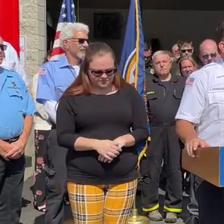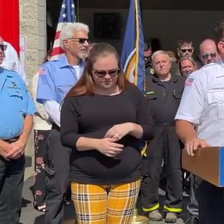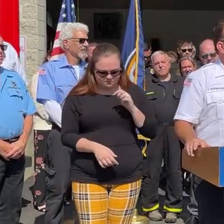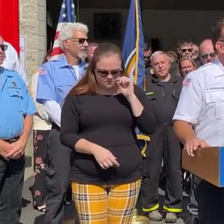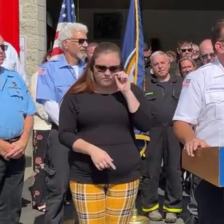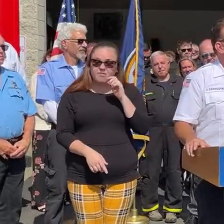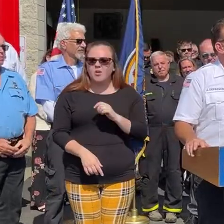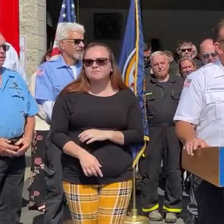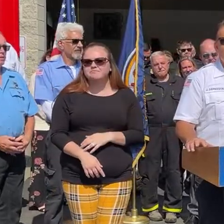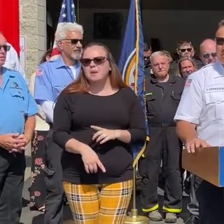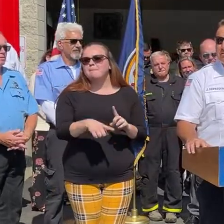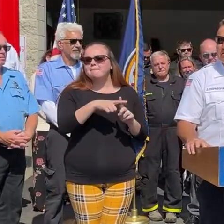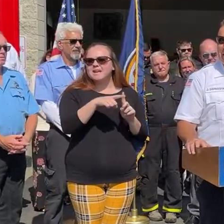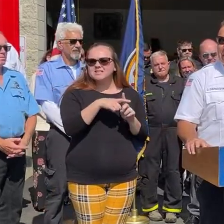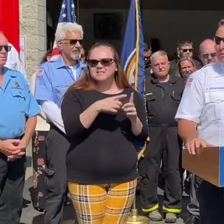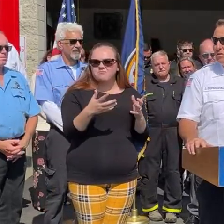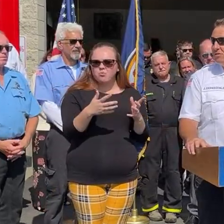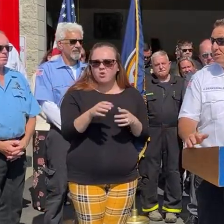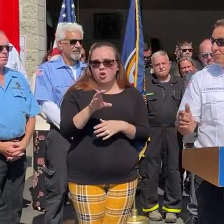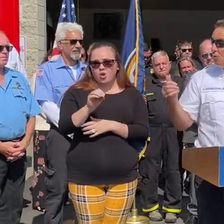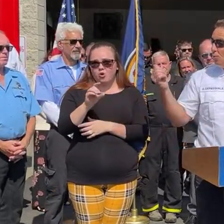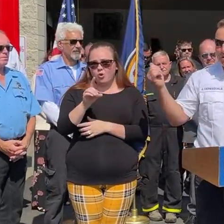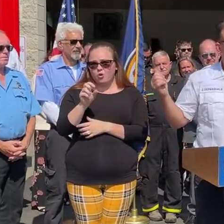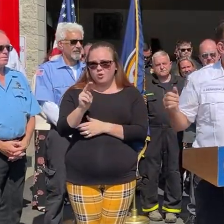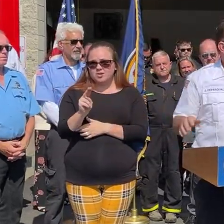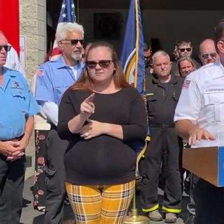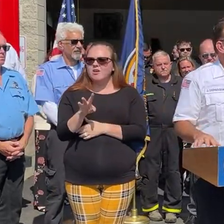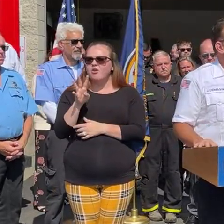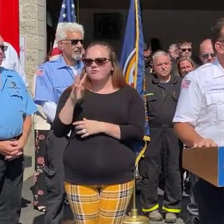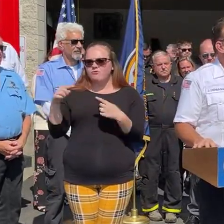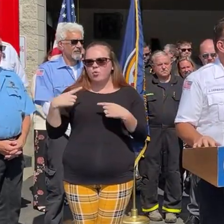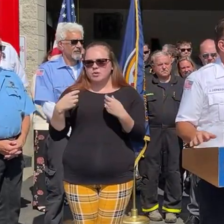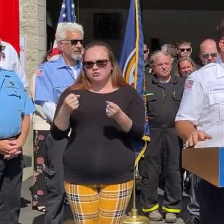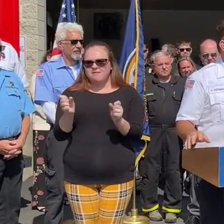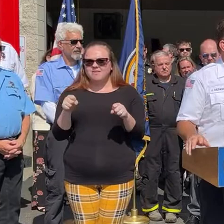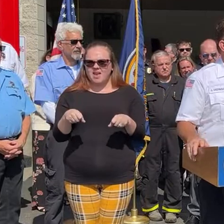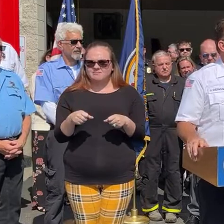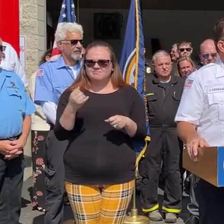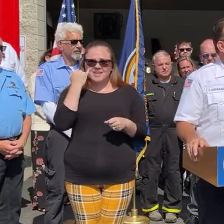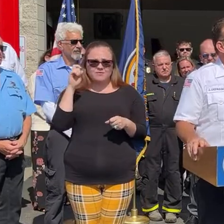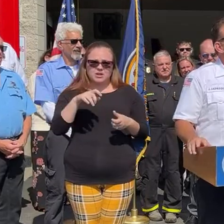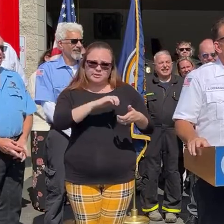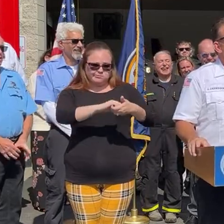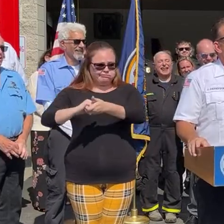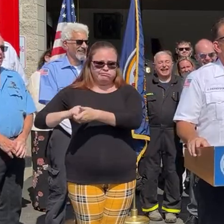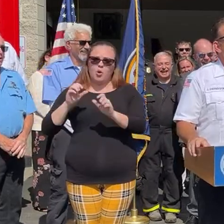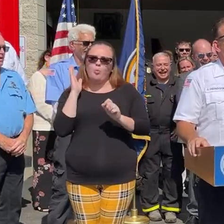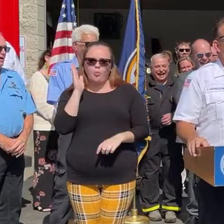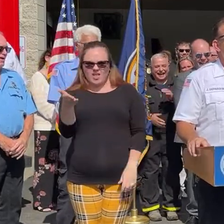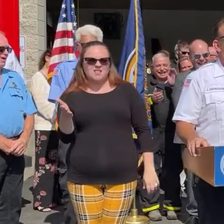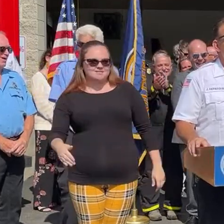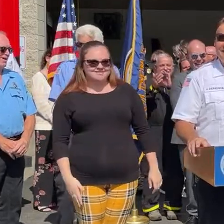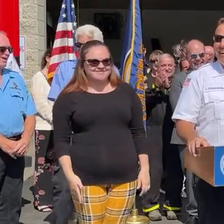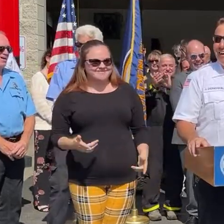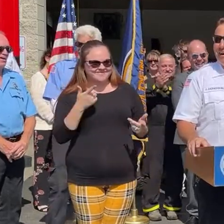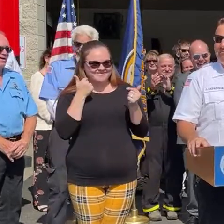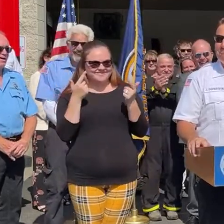One positive note is Colden's ambulance is four-wheel drive, so we'll pull them out if we need to. But,